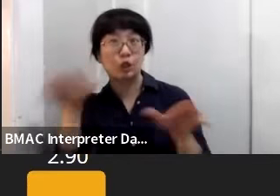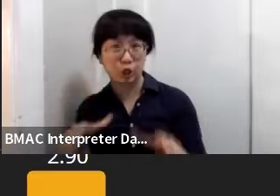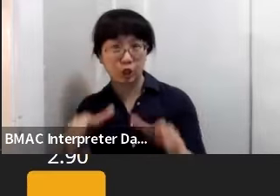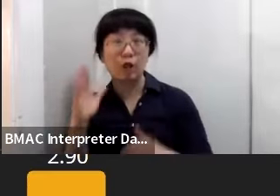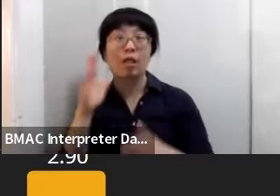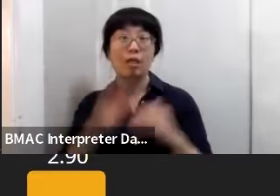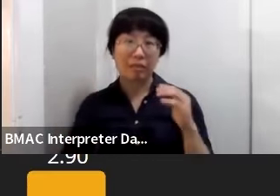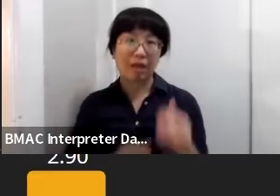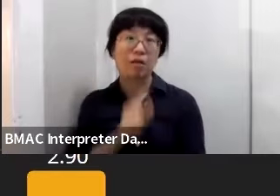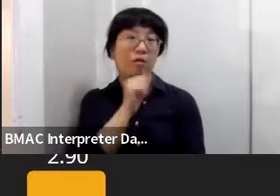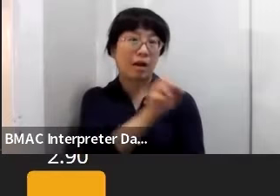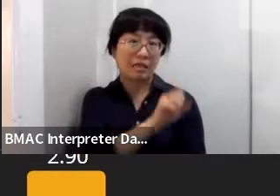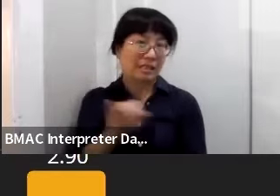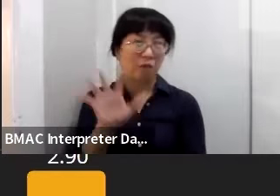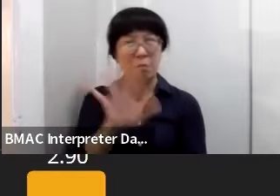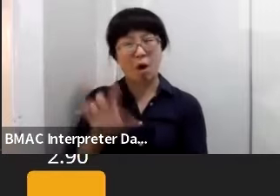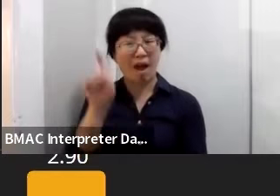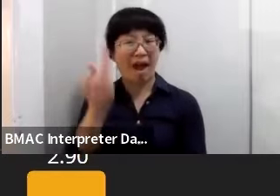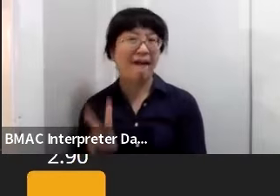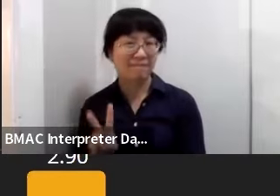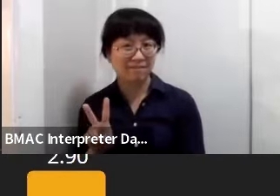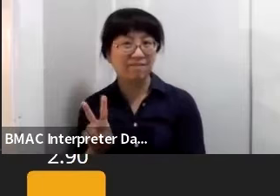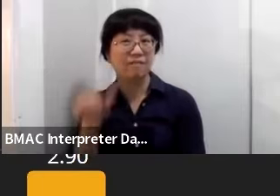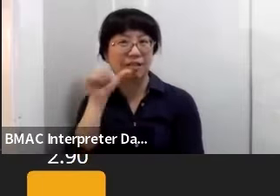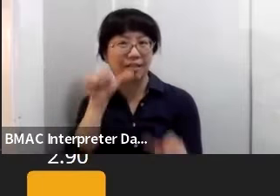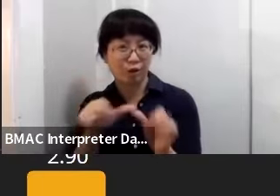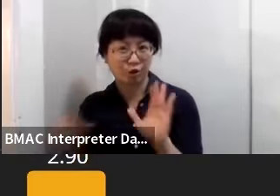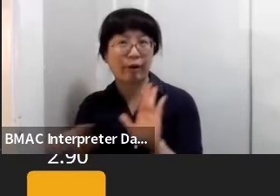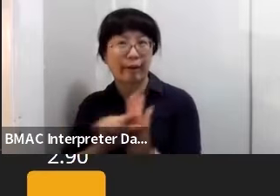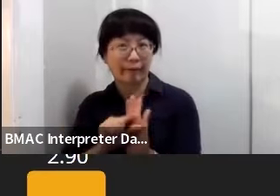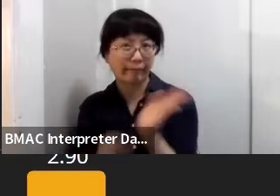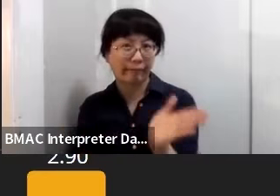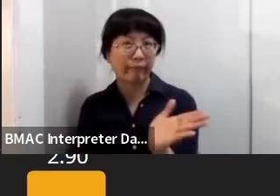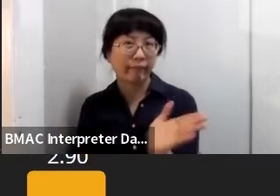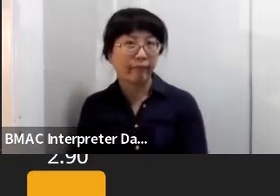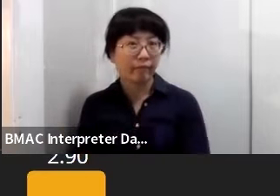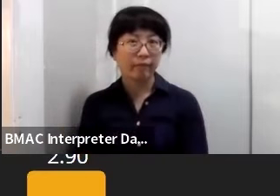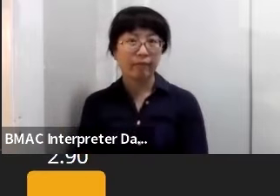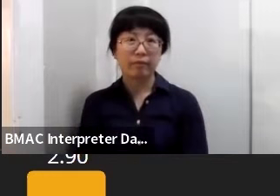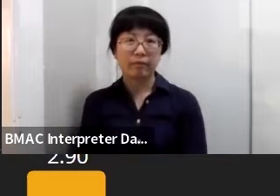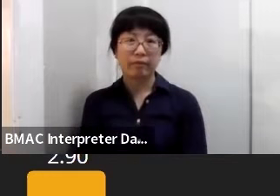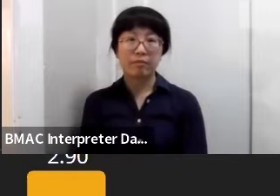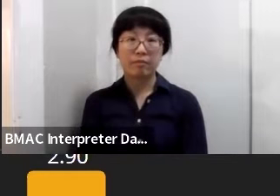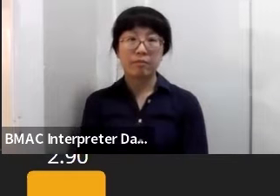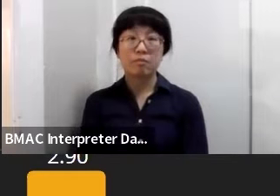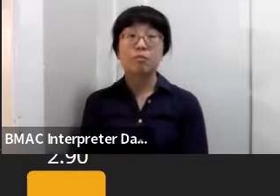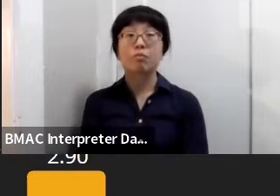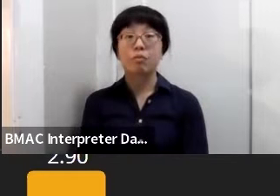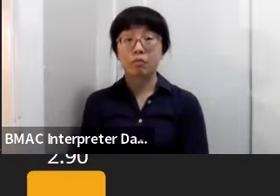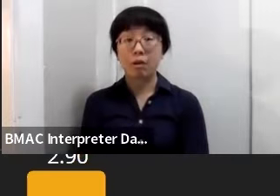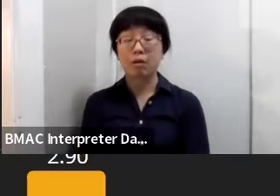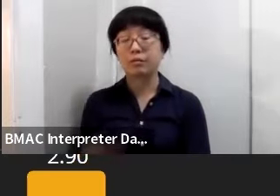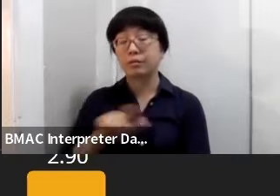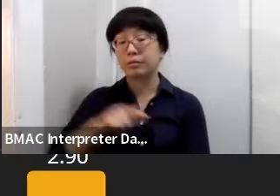approximately half a letter grade, as illustrated here in this bar graph. And next, I'm going to pass it